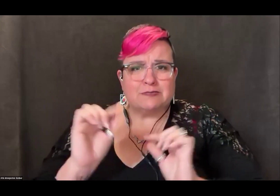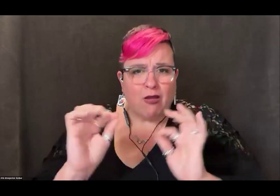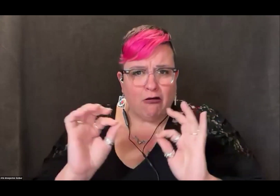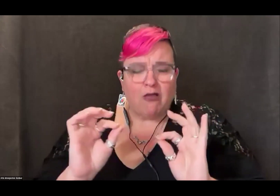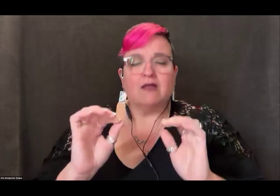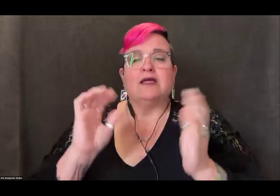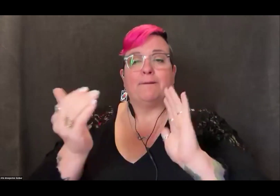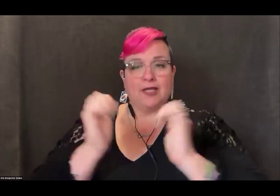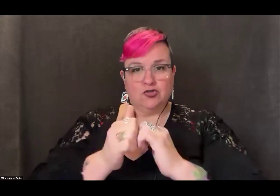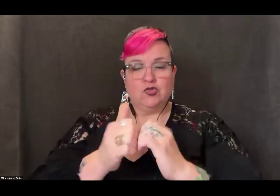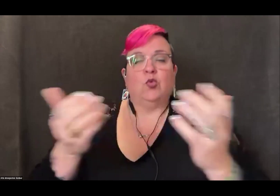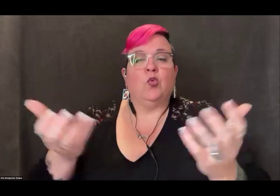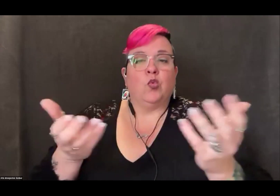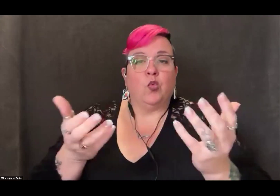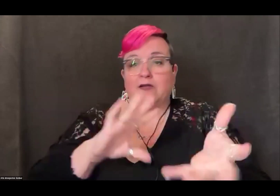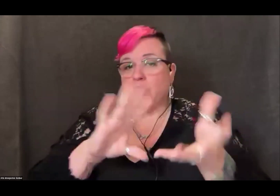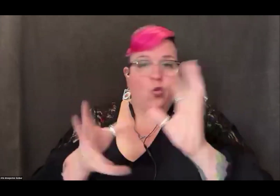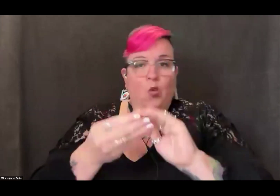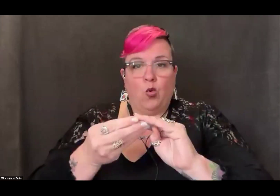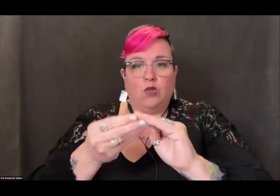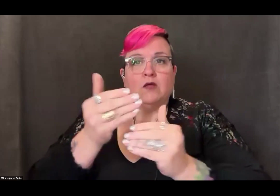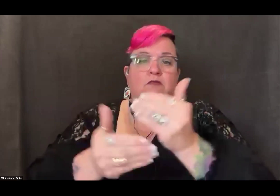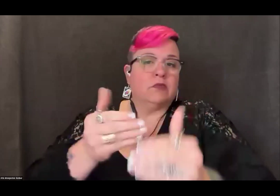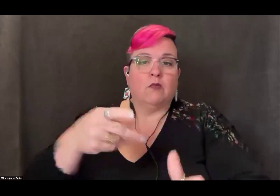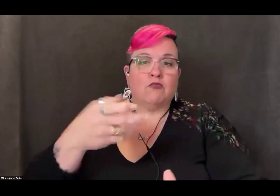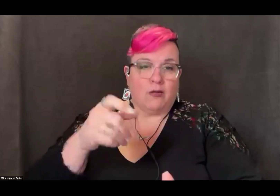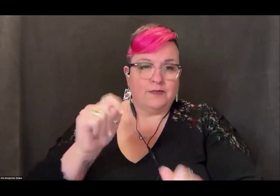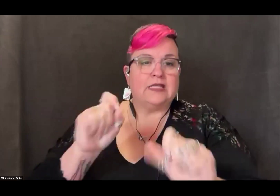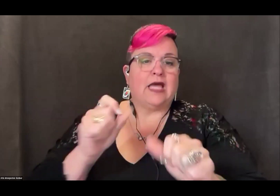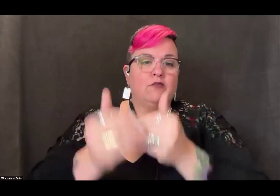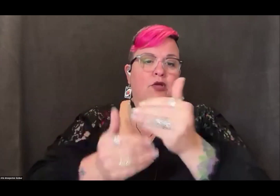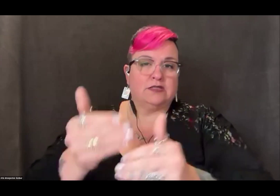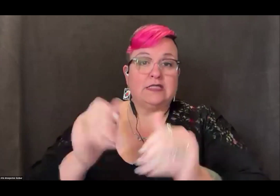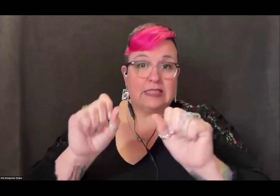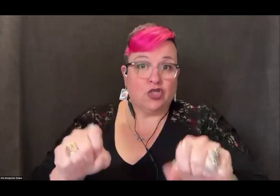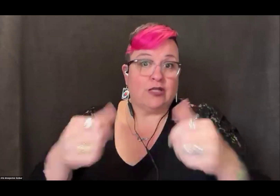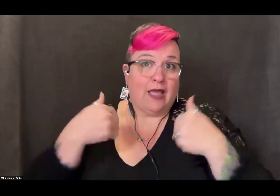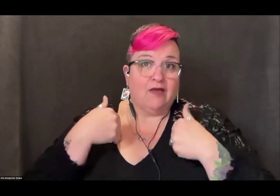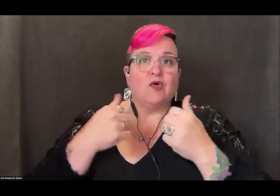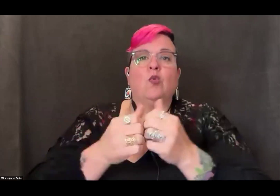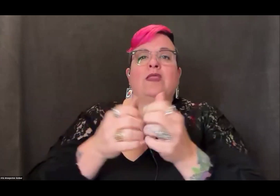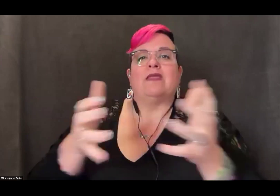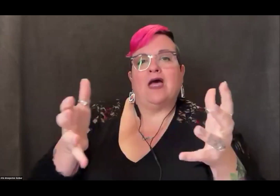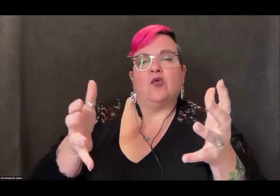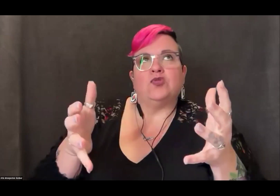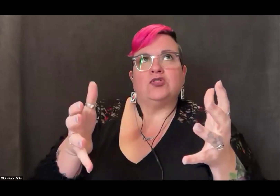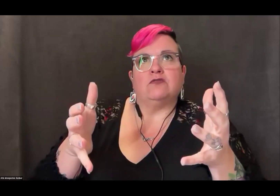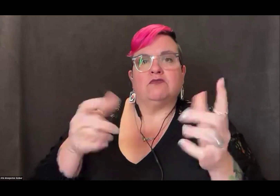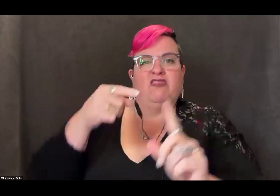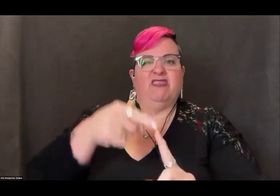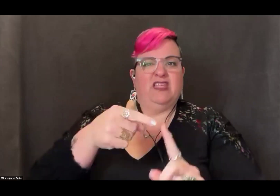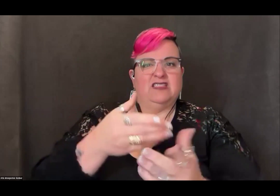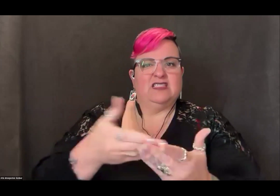comparatively to what the whole entire process could take without this